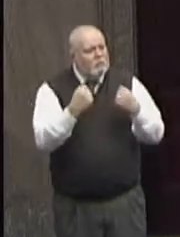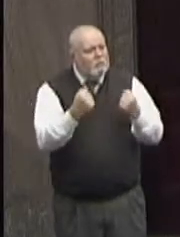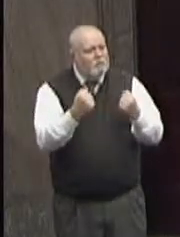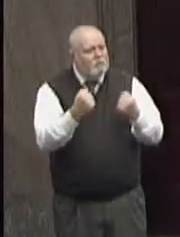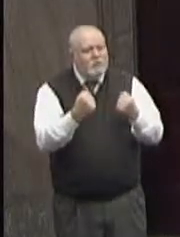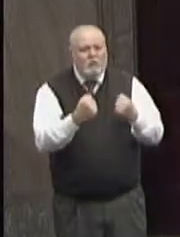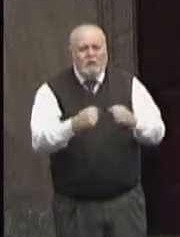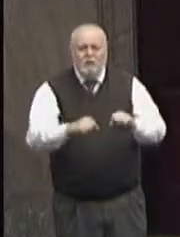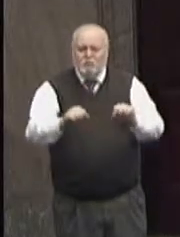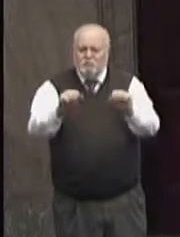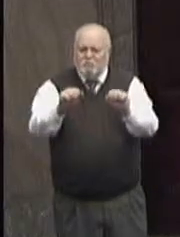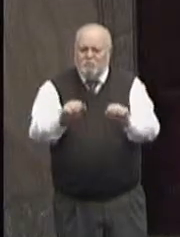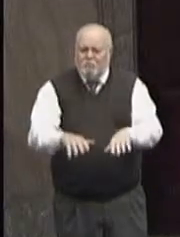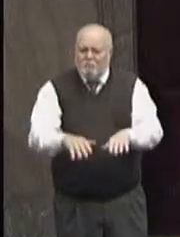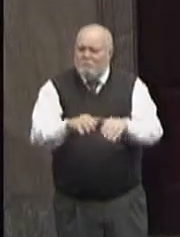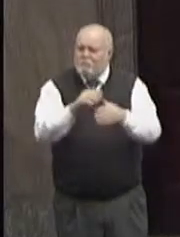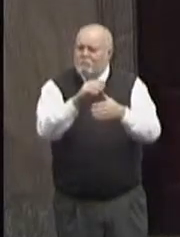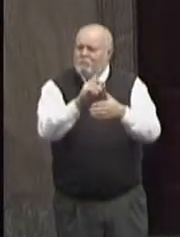and bias,